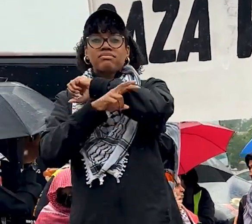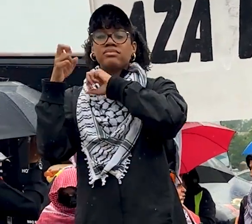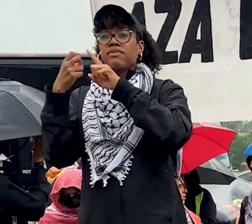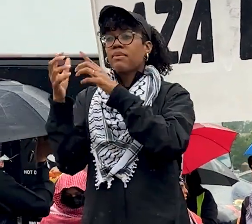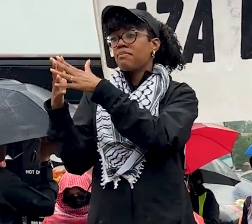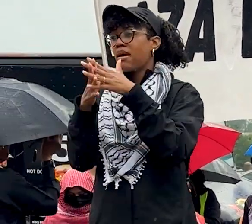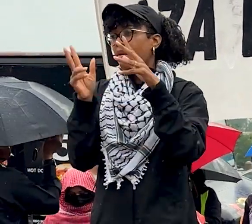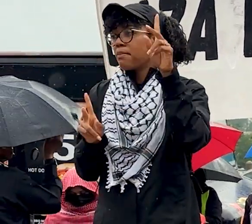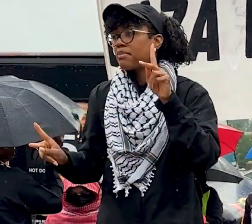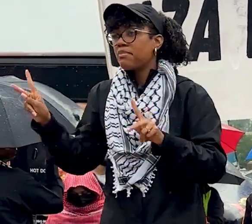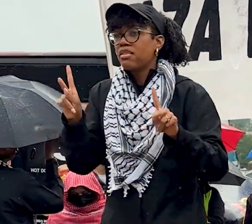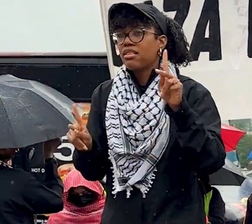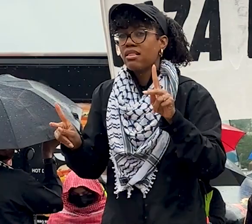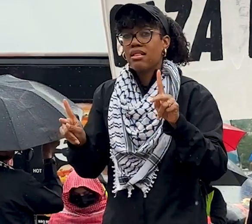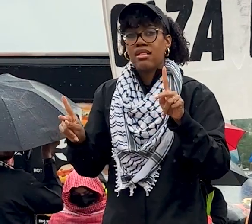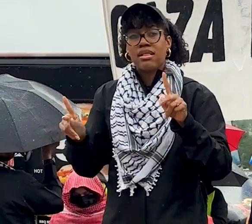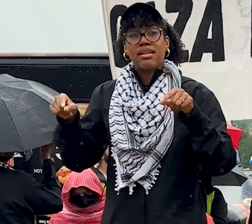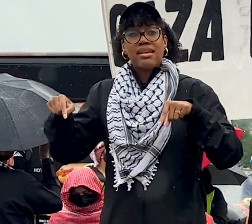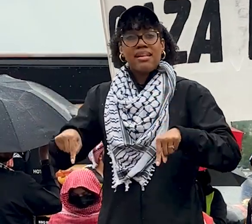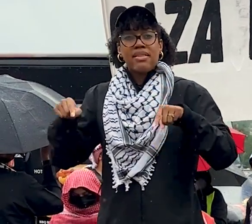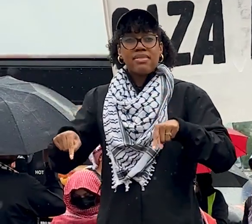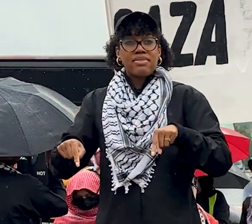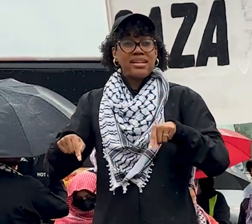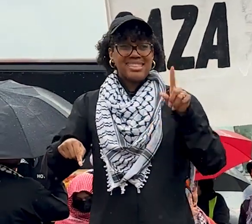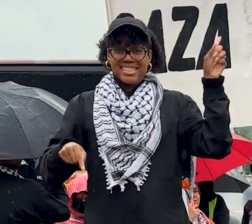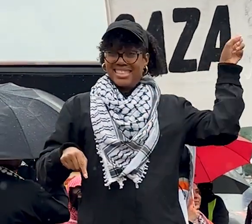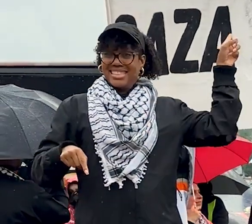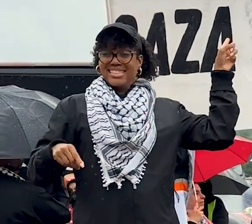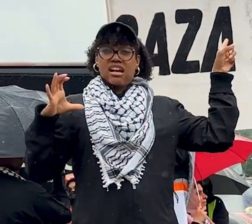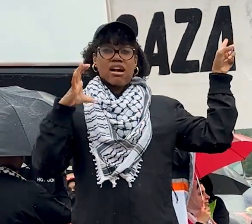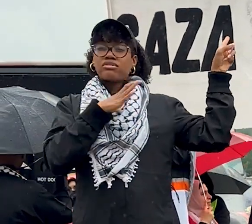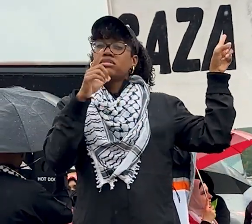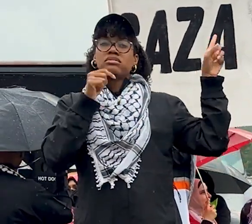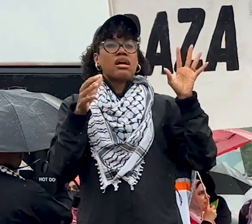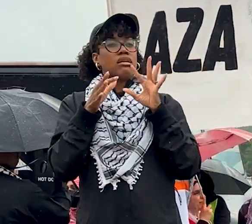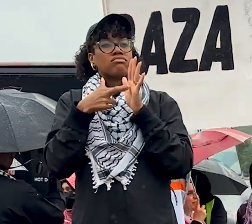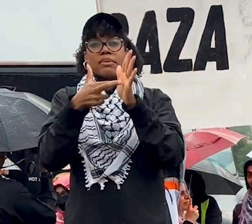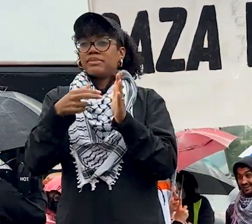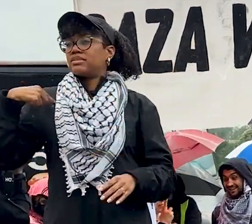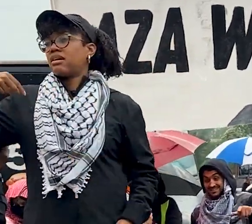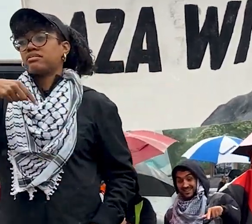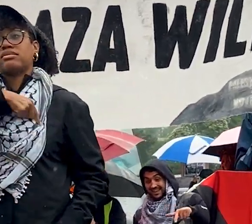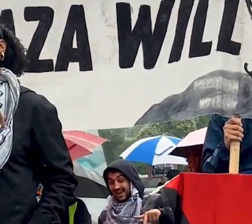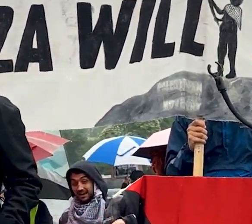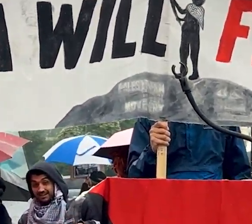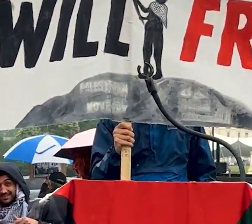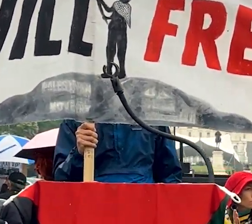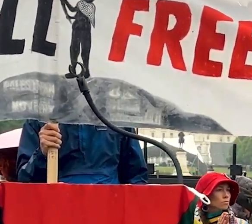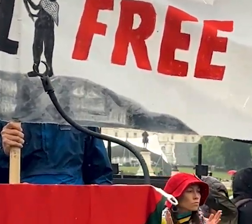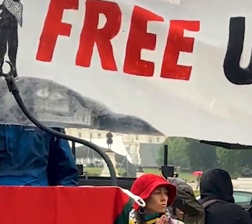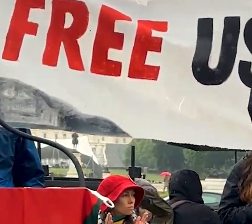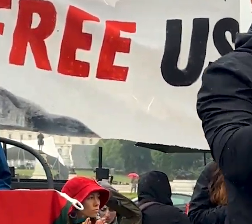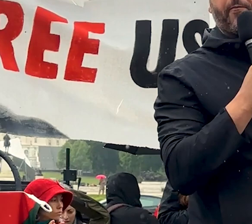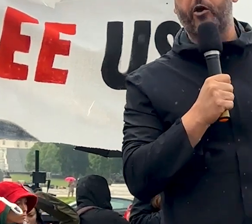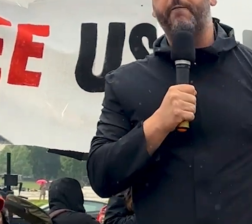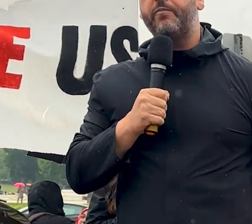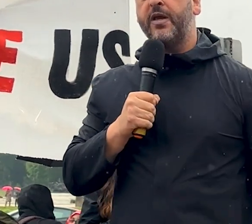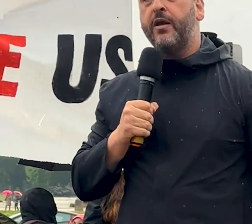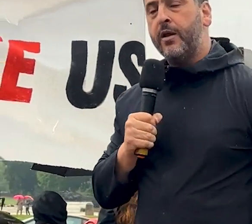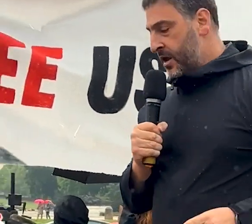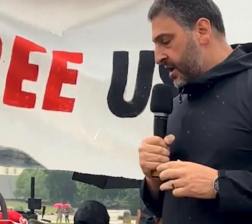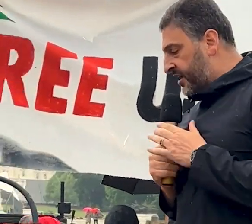people. This Congress does not speak for us. This Congress does not represent the will of the